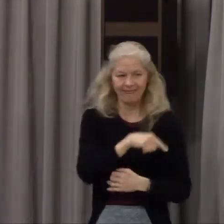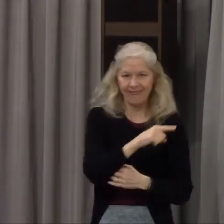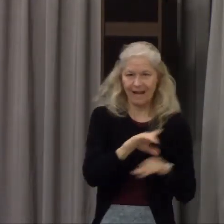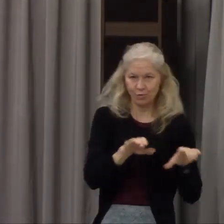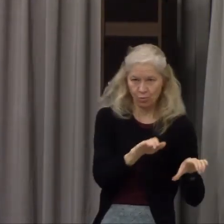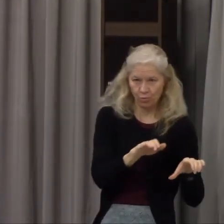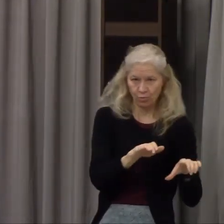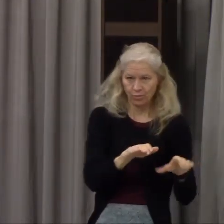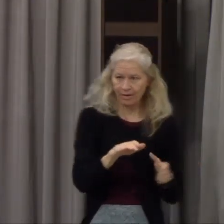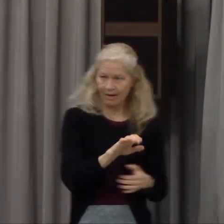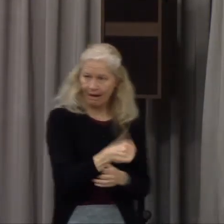My works will be okay.